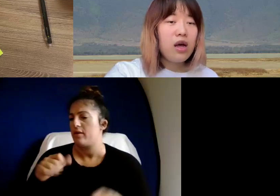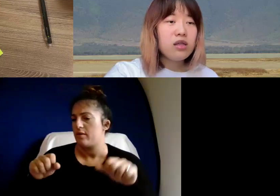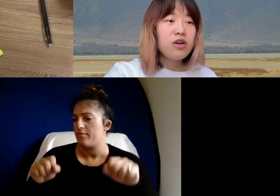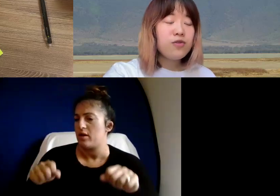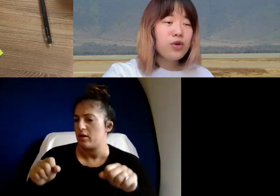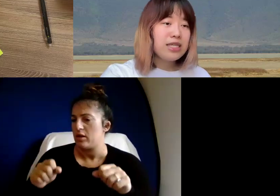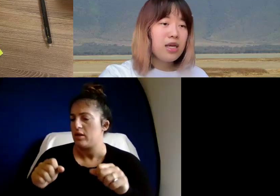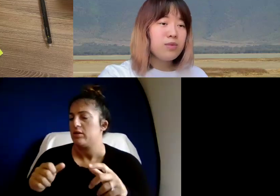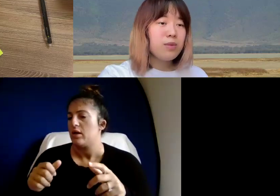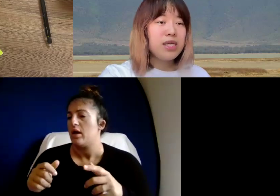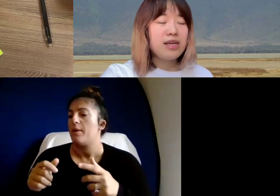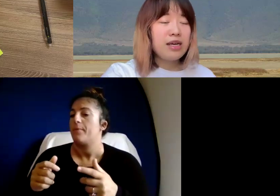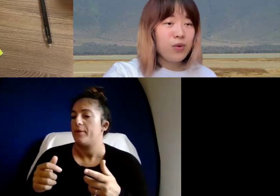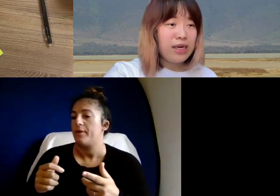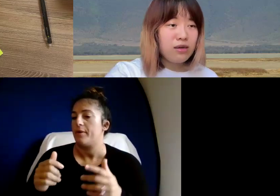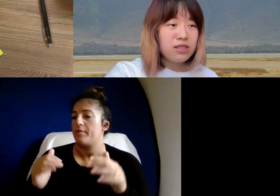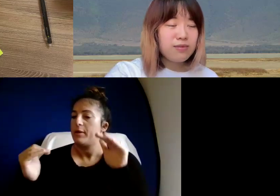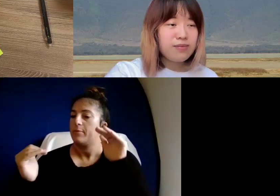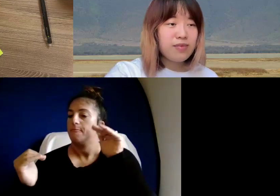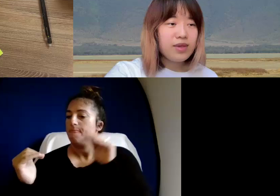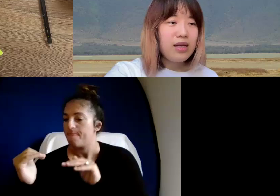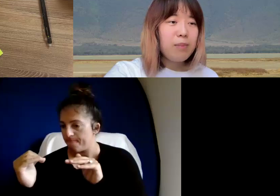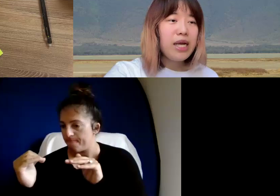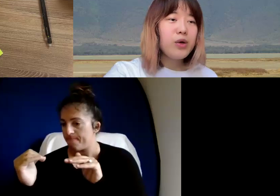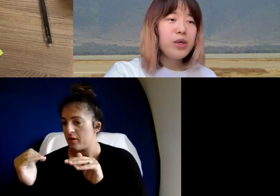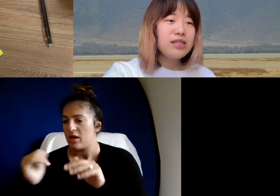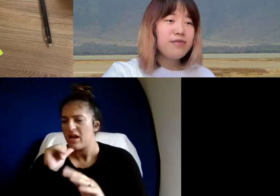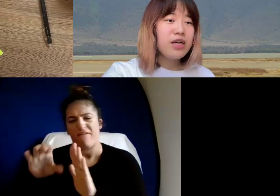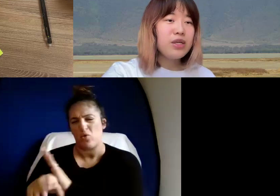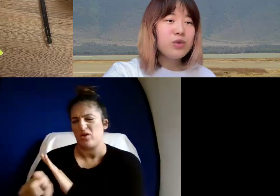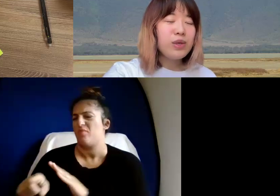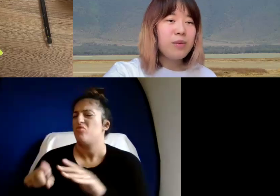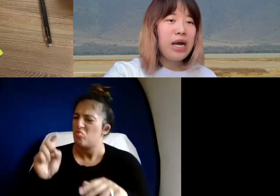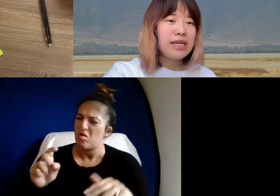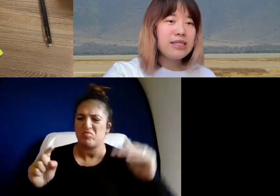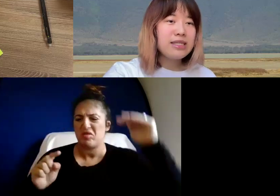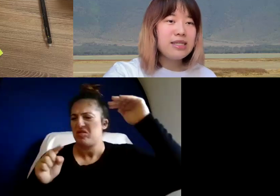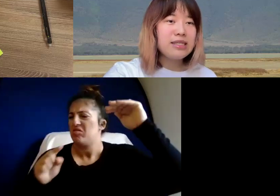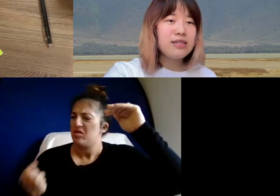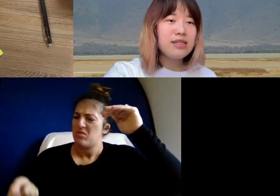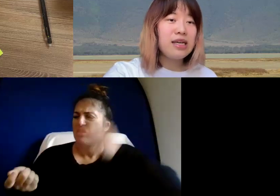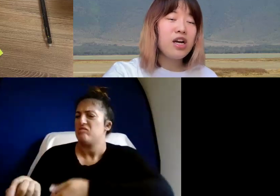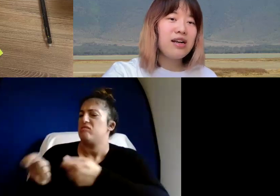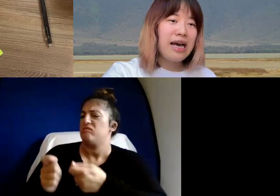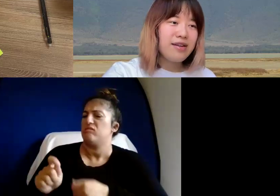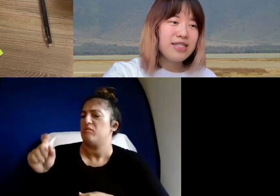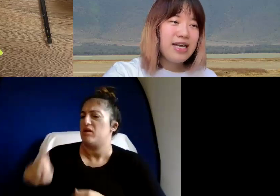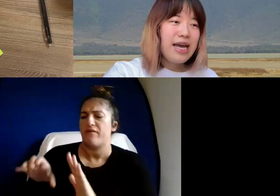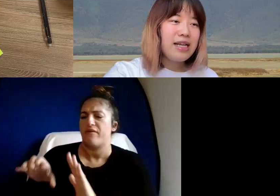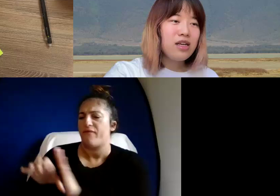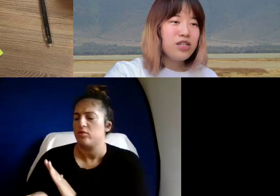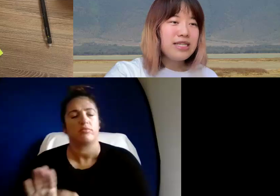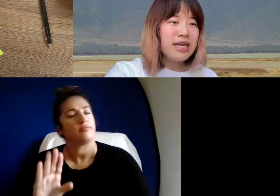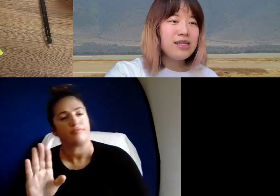now, not forcing them to be like everyone else. By knowing these values, we can practice these in our